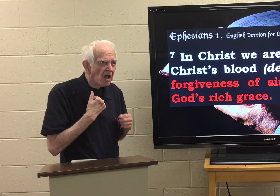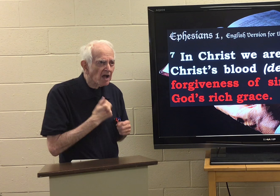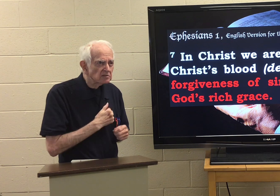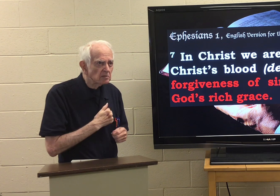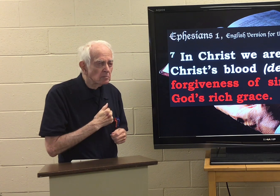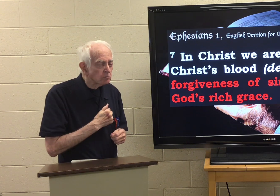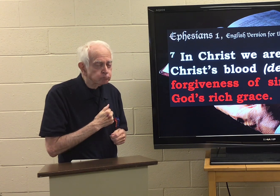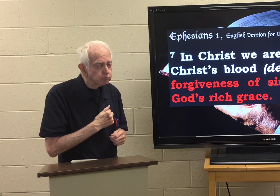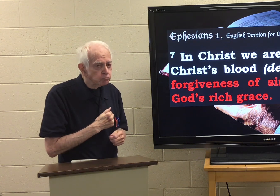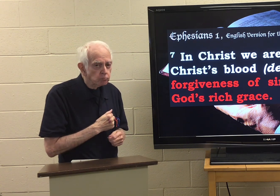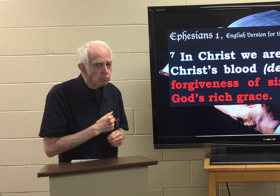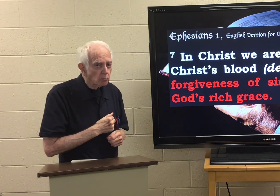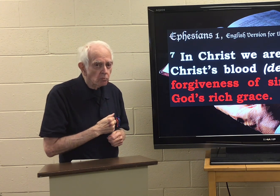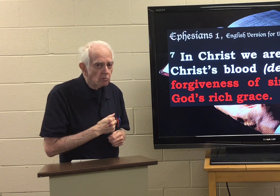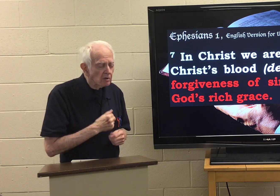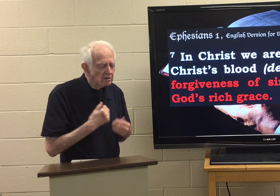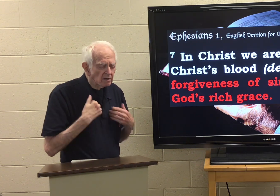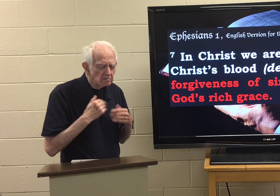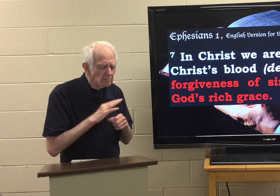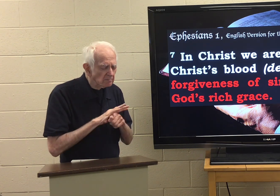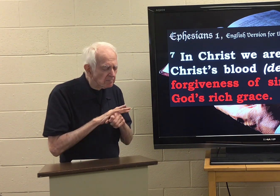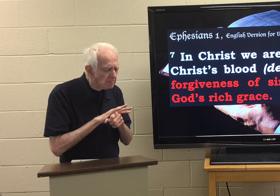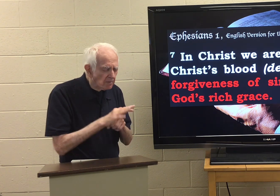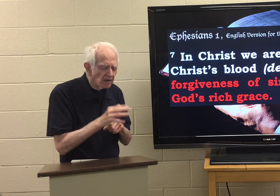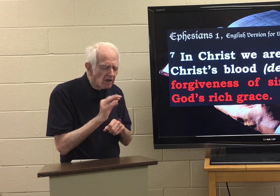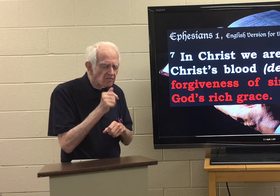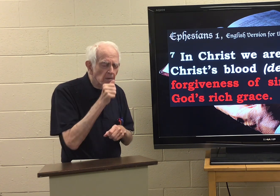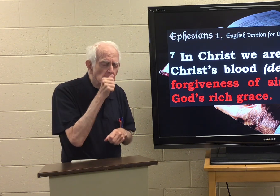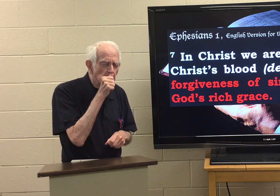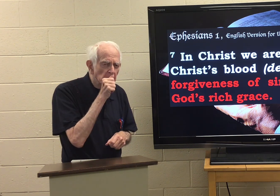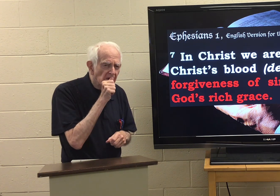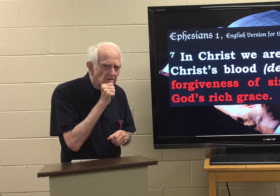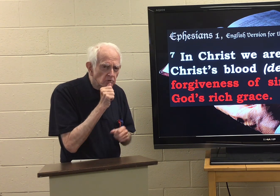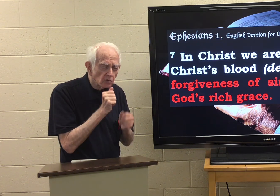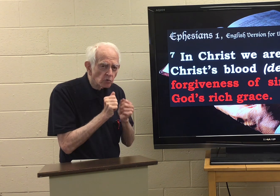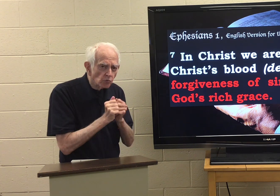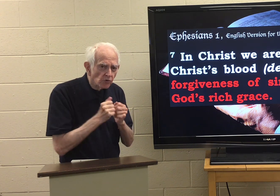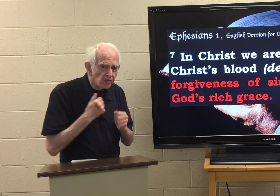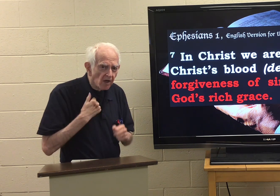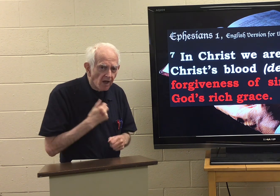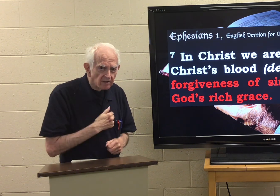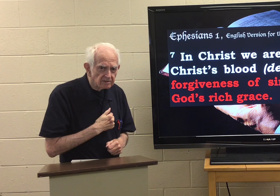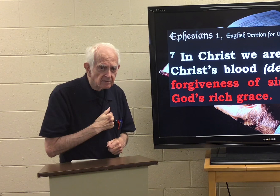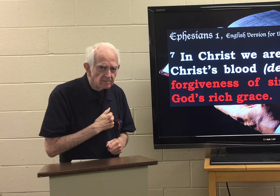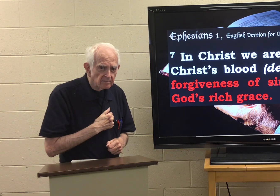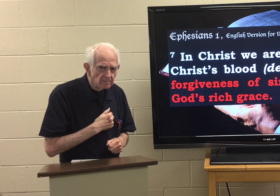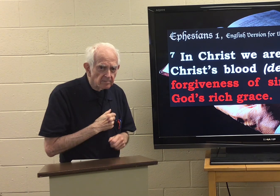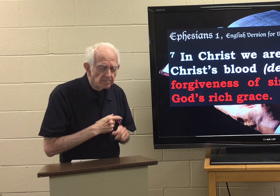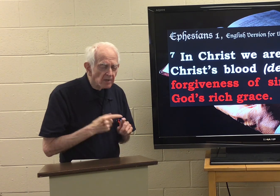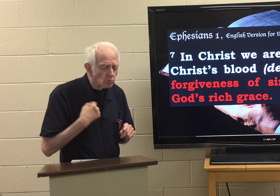has thin patience with us, but it's plenty of patience with us.